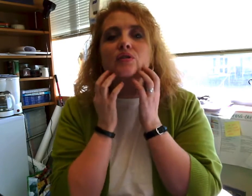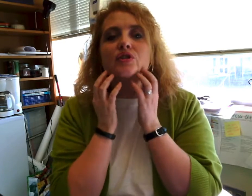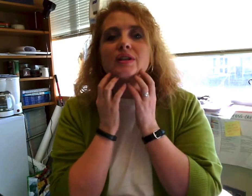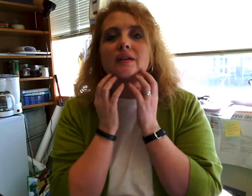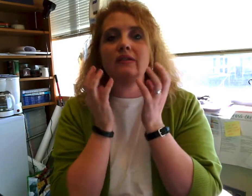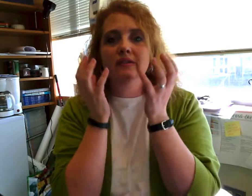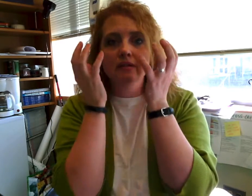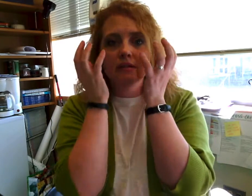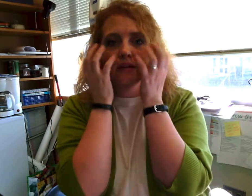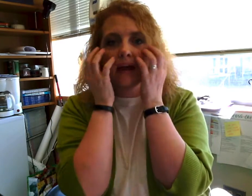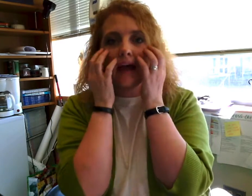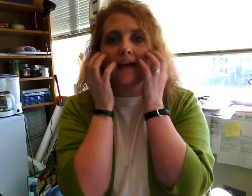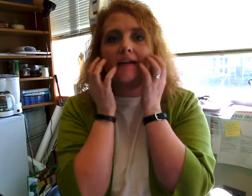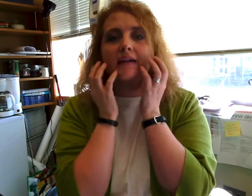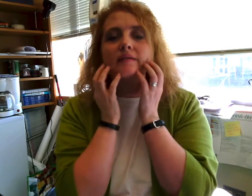your cheeks, acne.